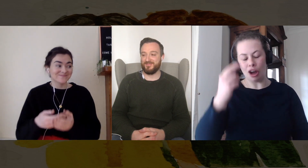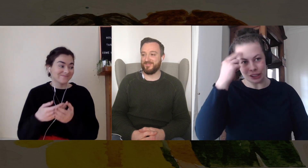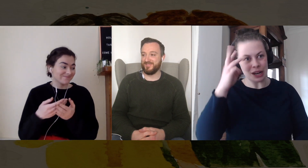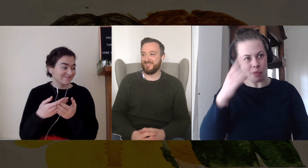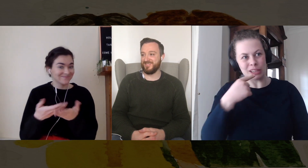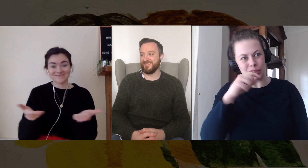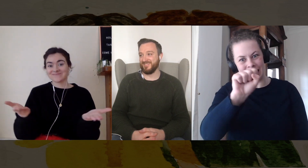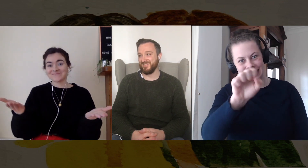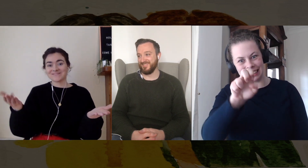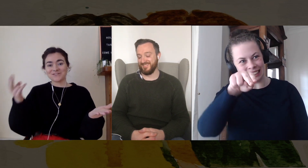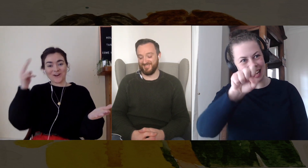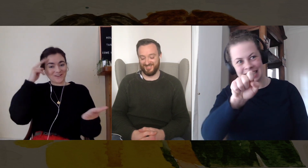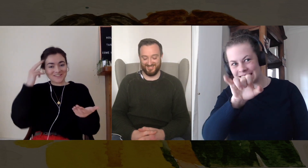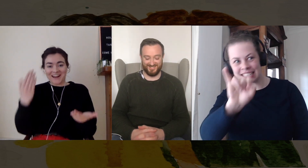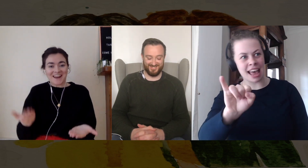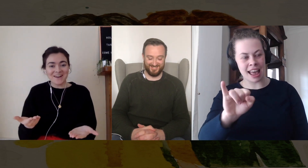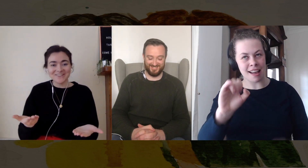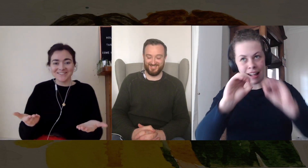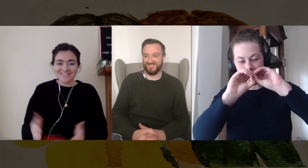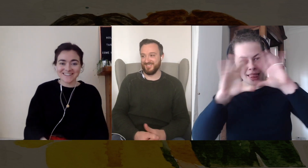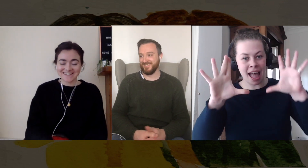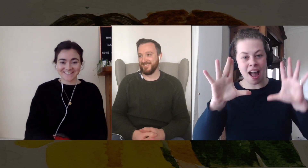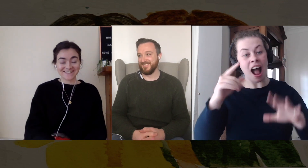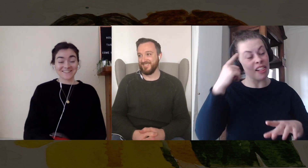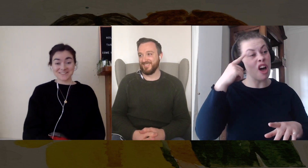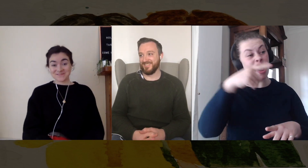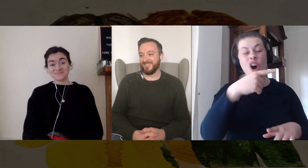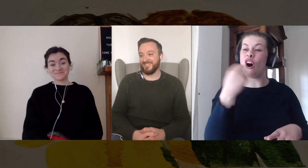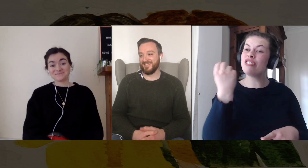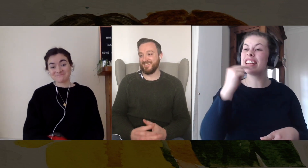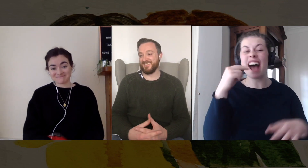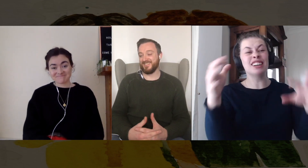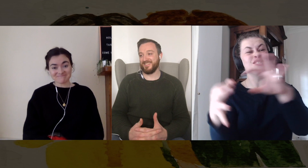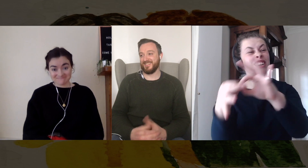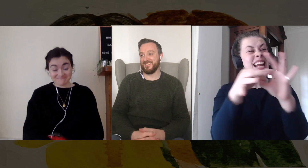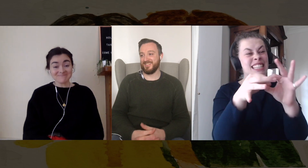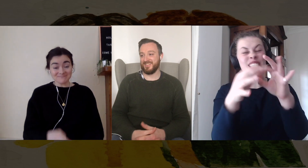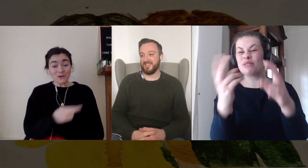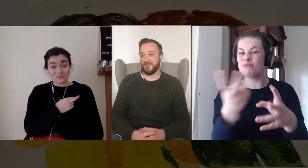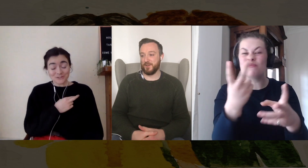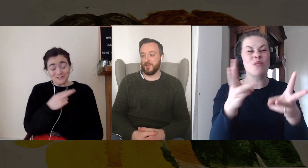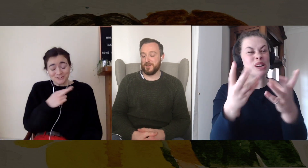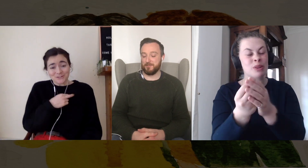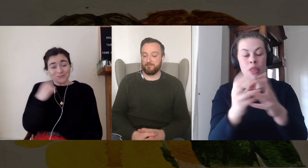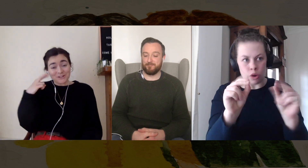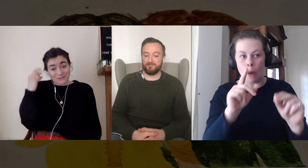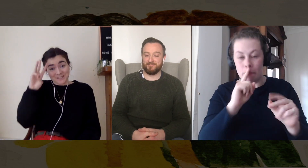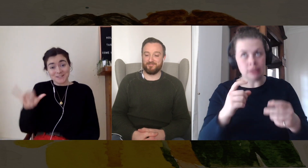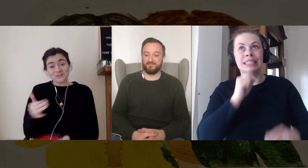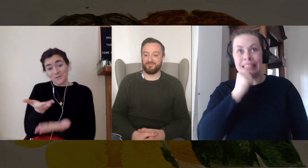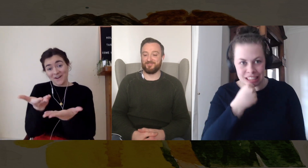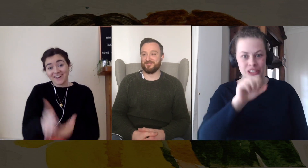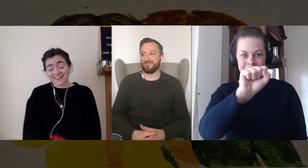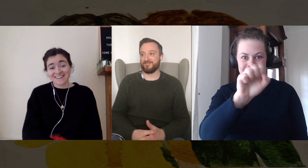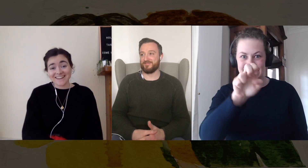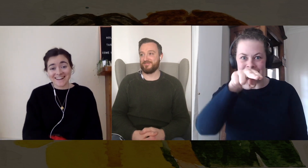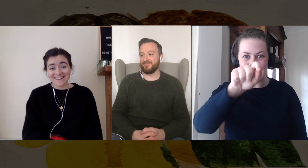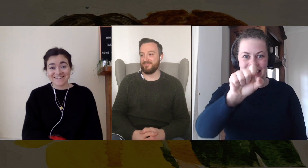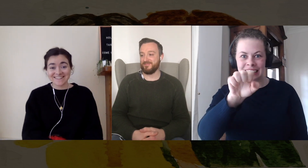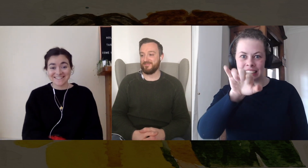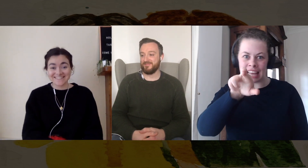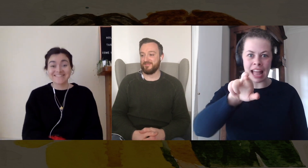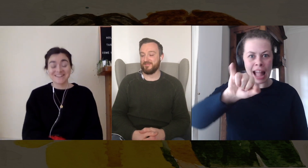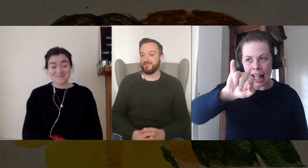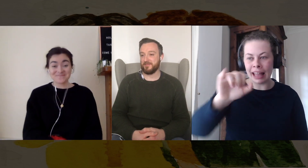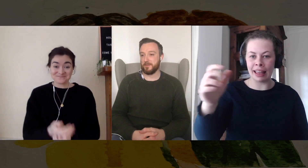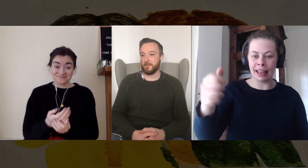need to be told what to do. That's true. And it's the same for anything, you know. I totally get why you call him sensei. Don't you